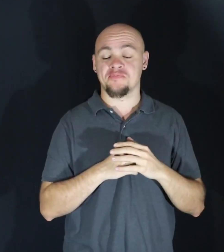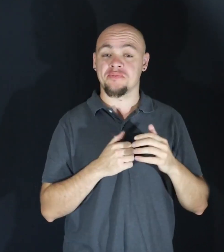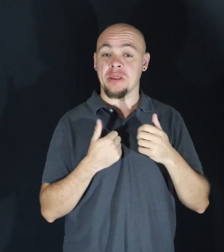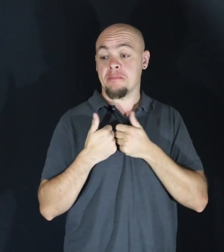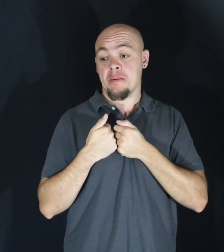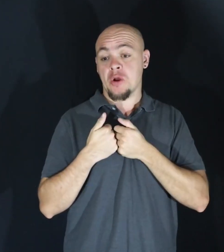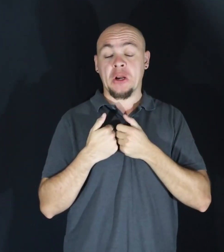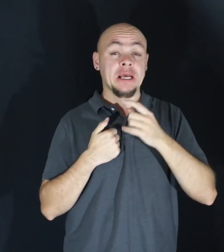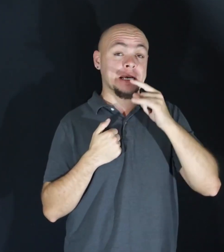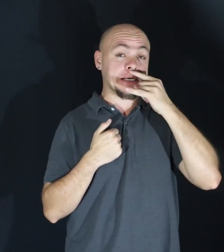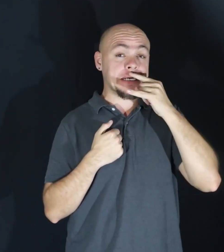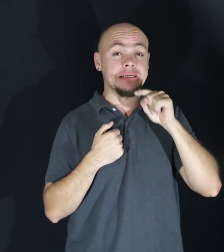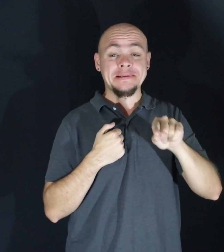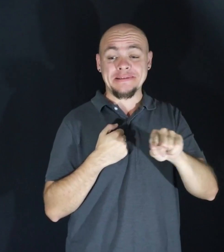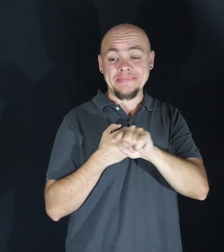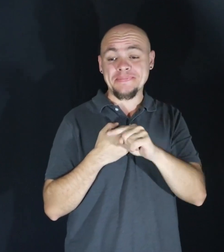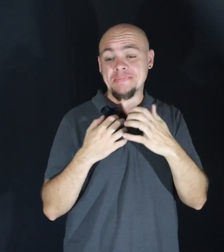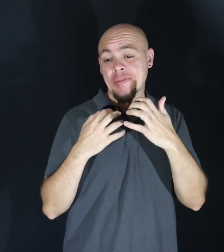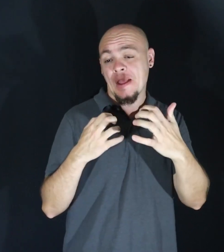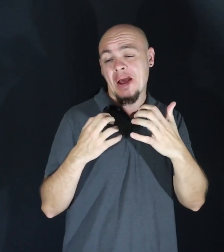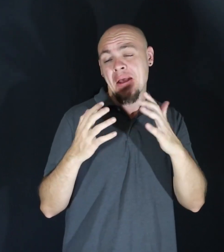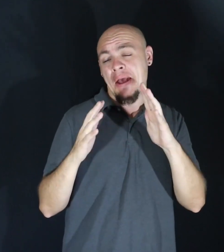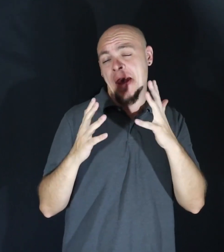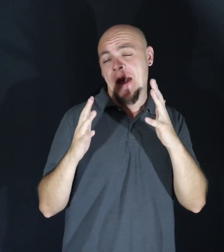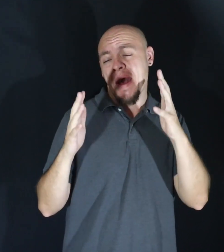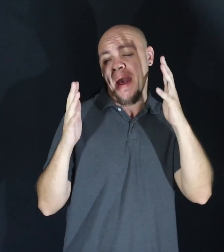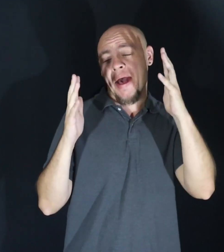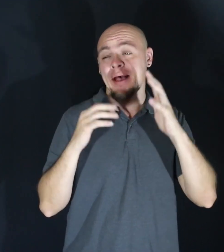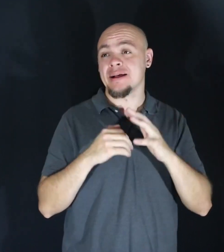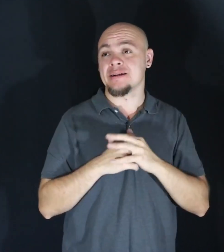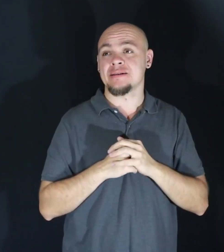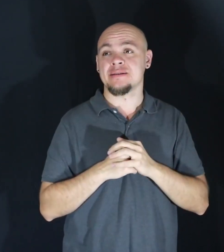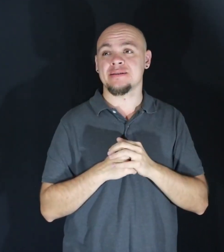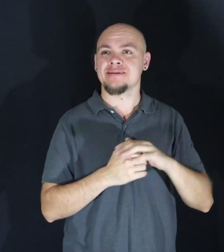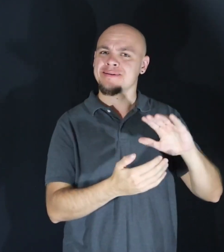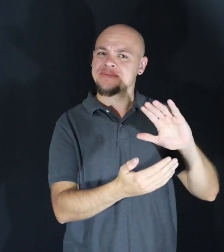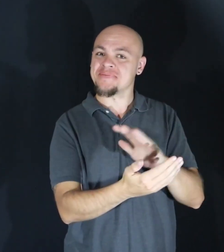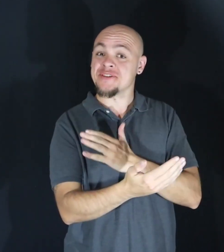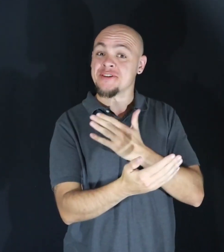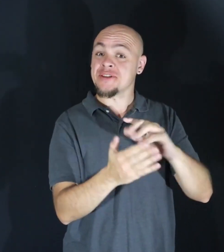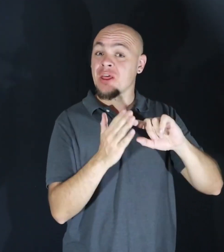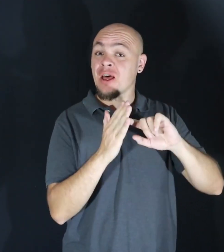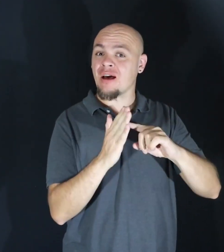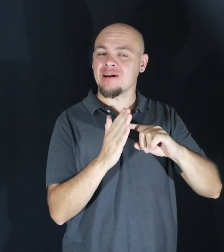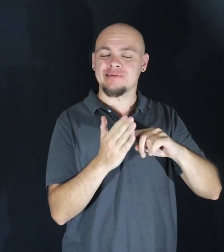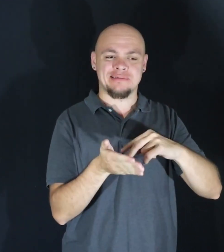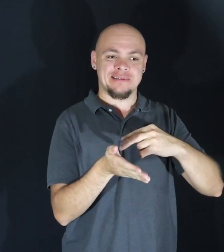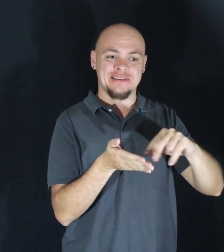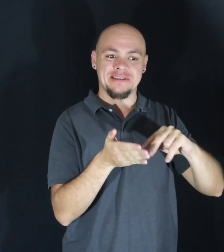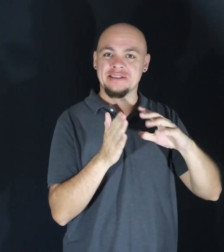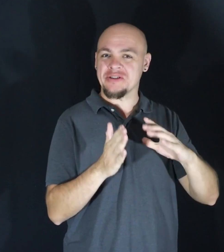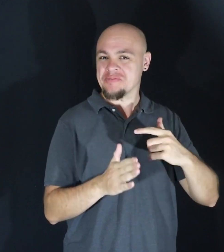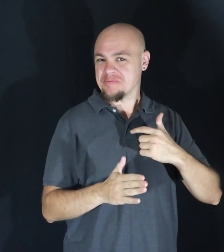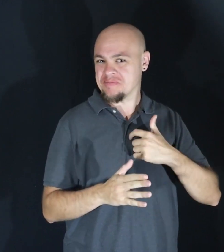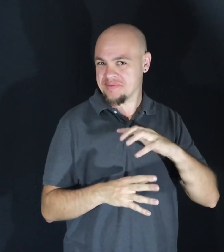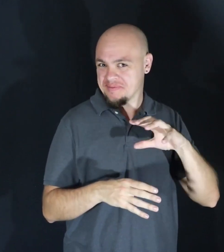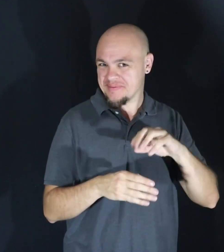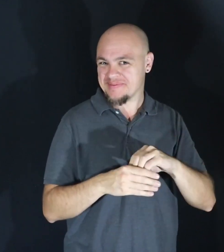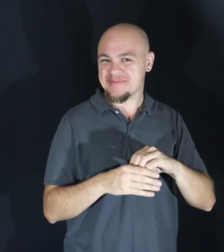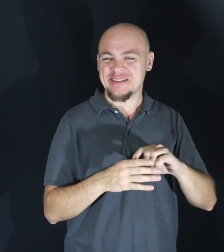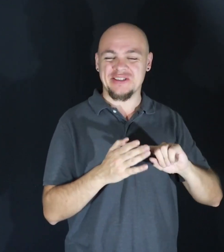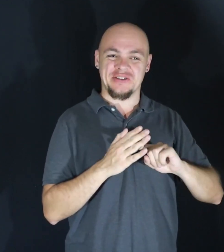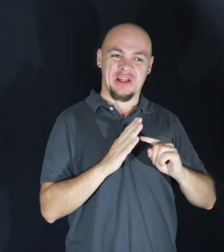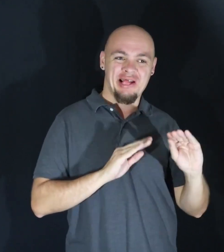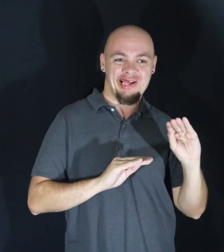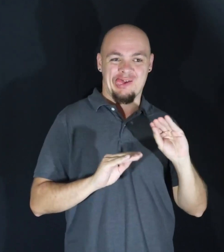and kids are in the audience cheering. The band started, and the dancers and I began the